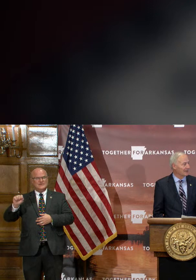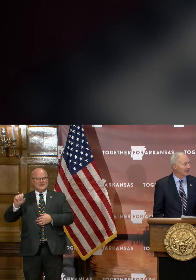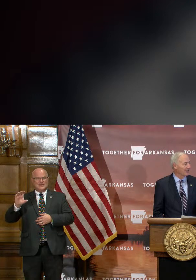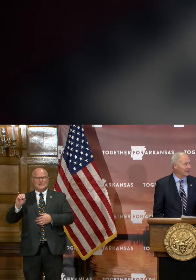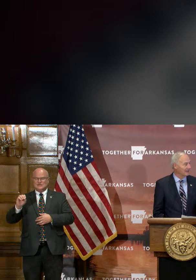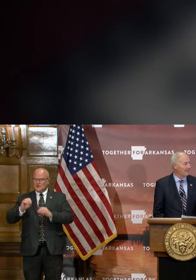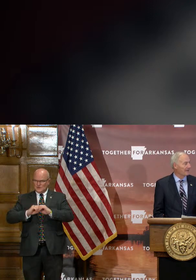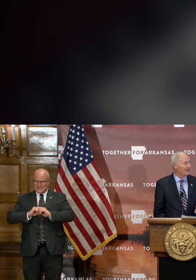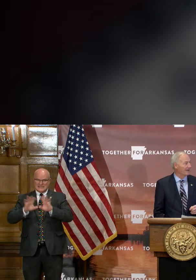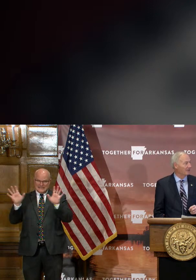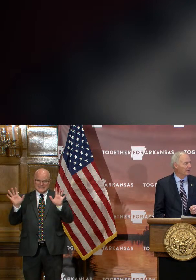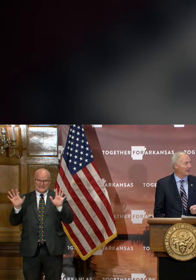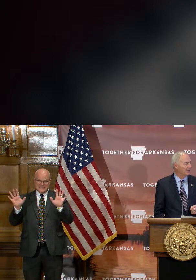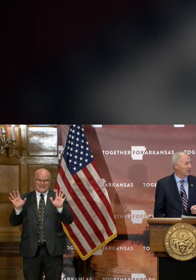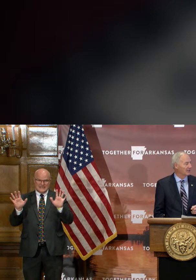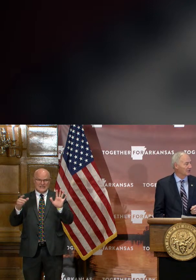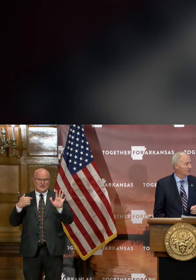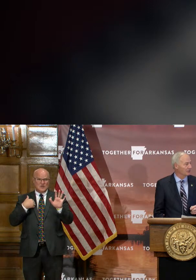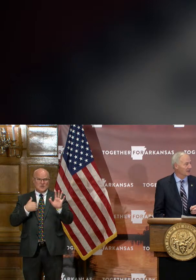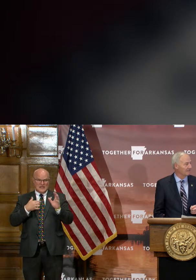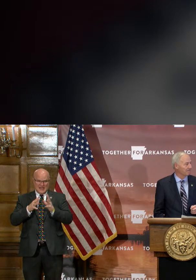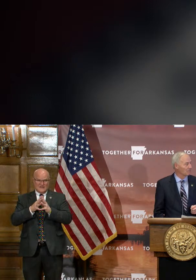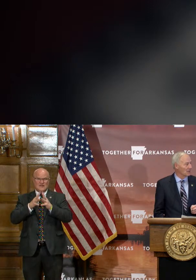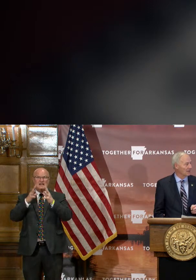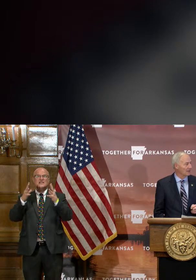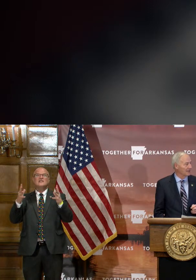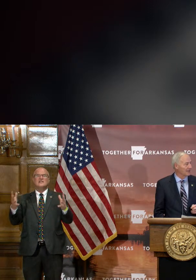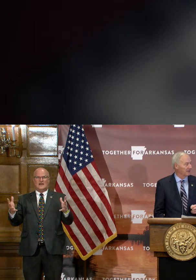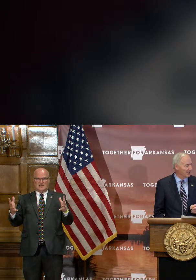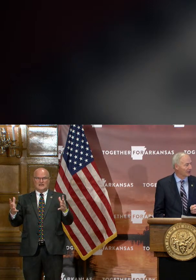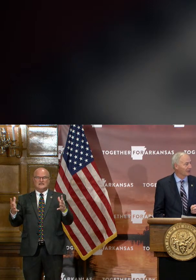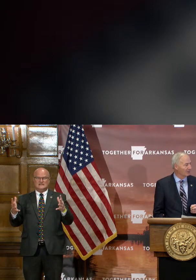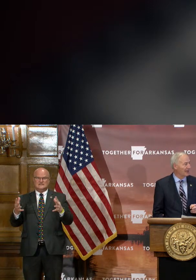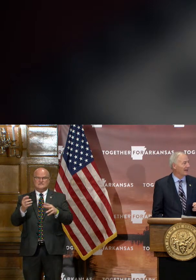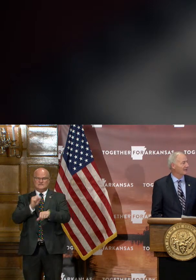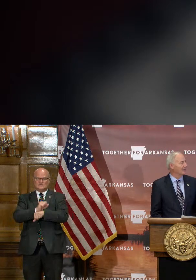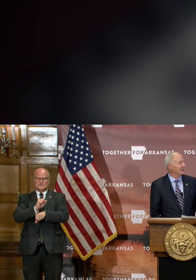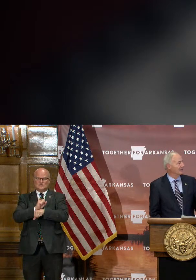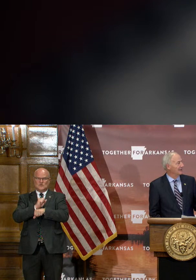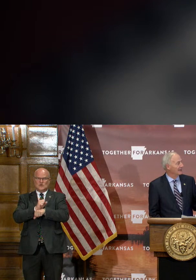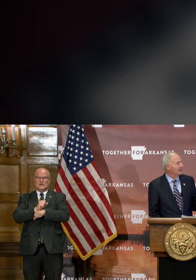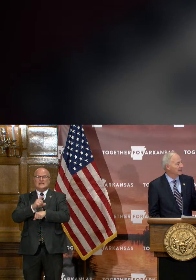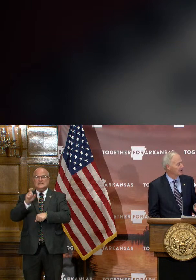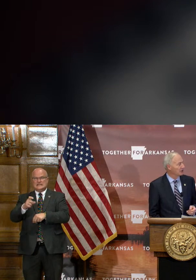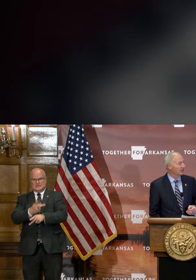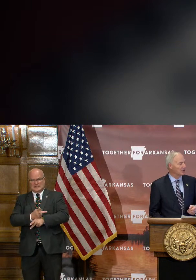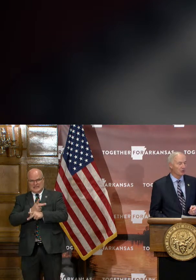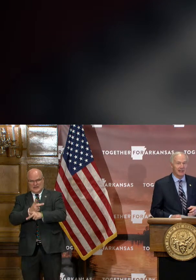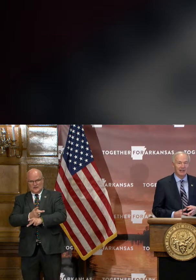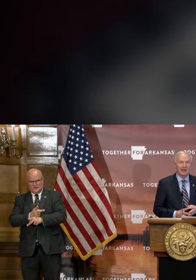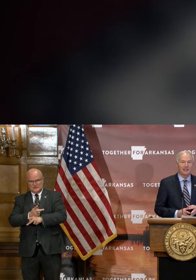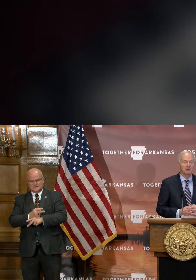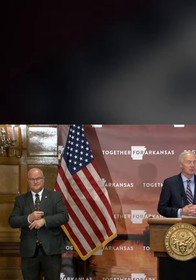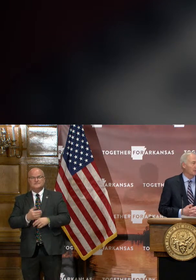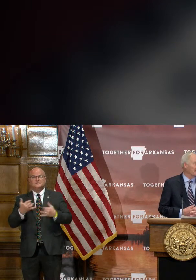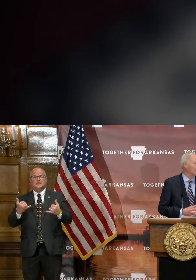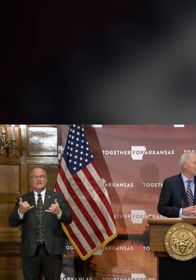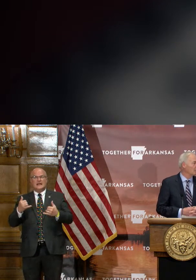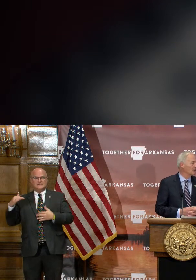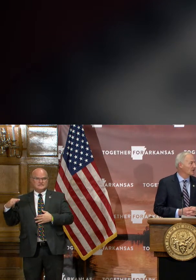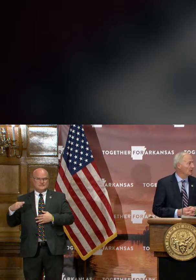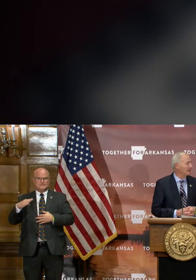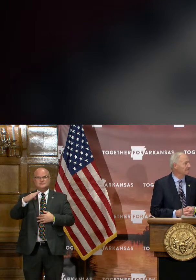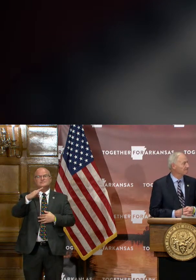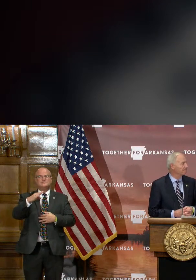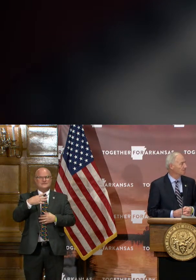so clearly, we have a lot to be careful about. And then let's look at the trend lines, which we like